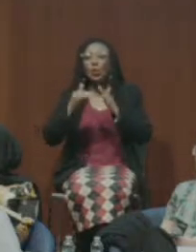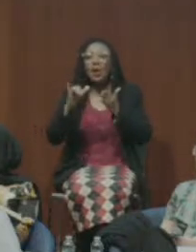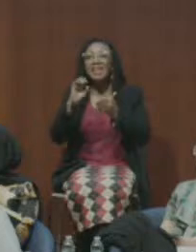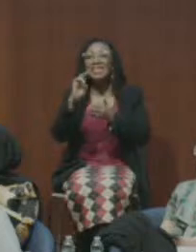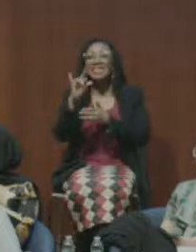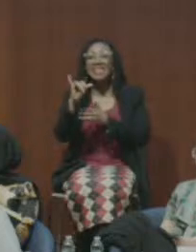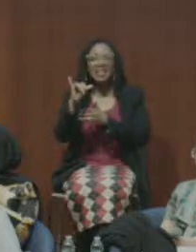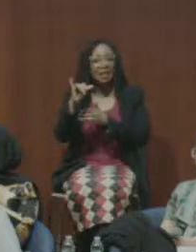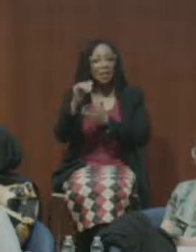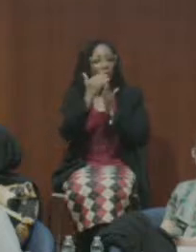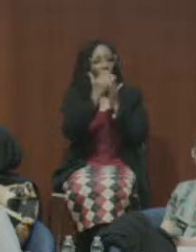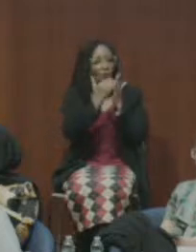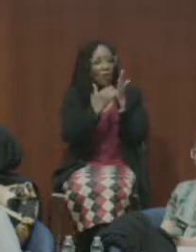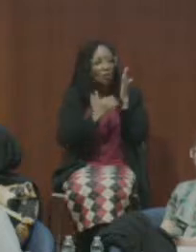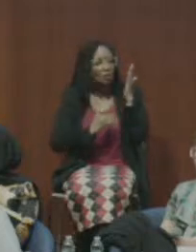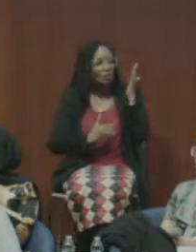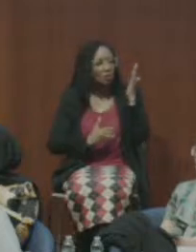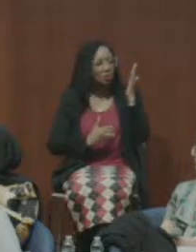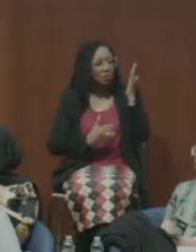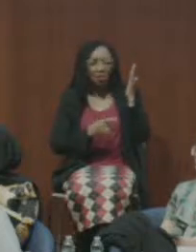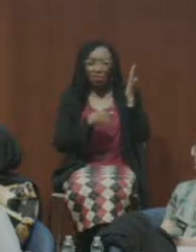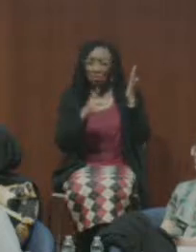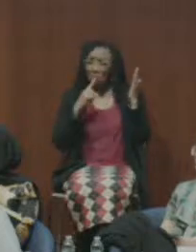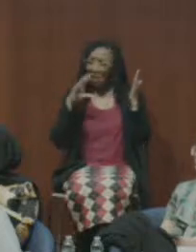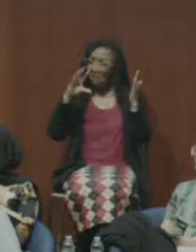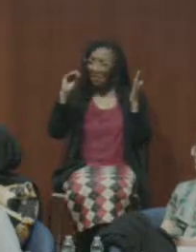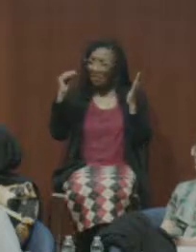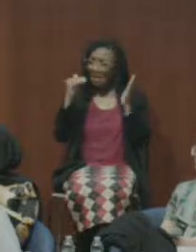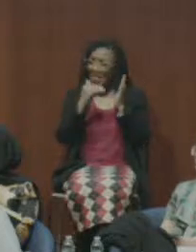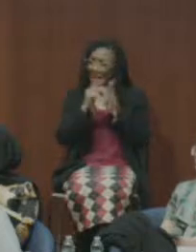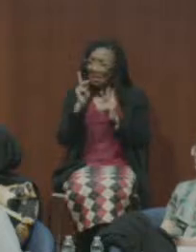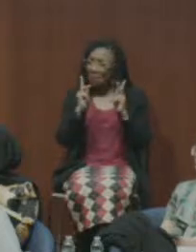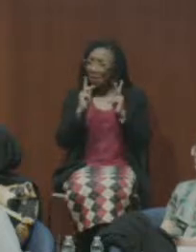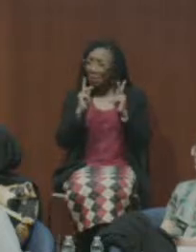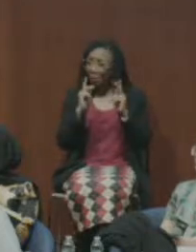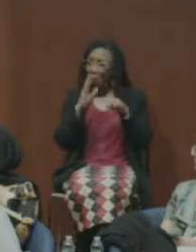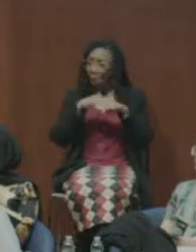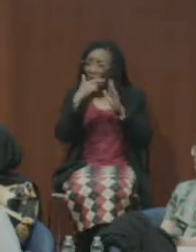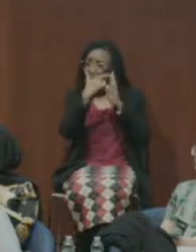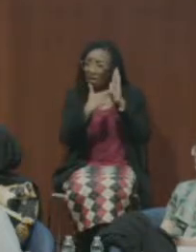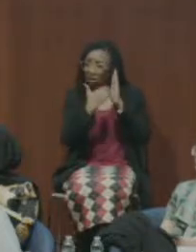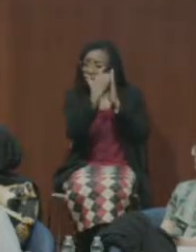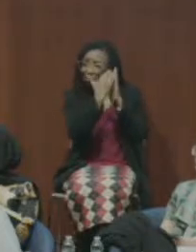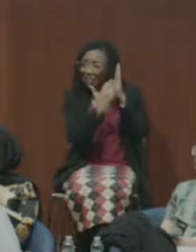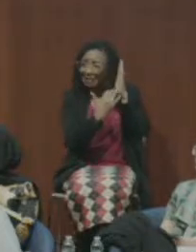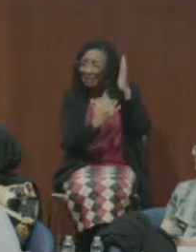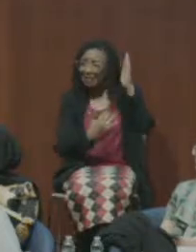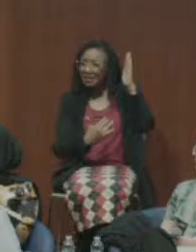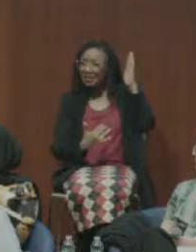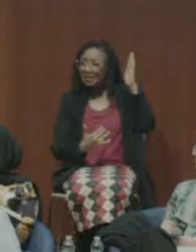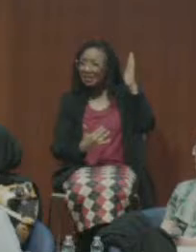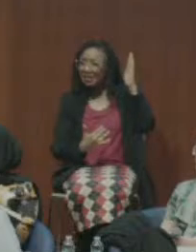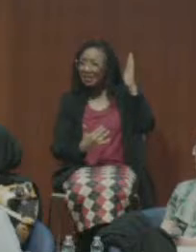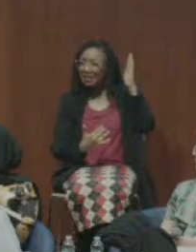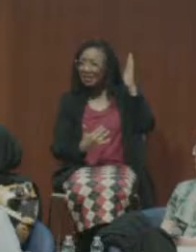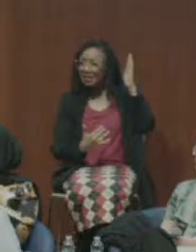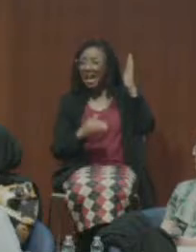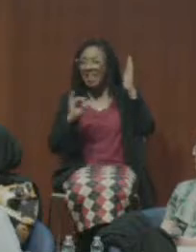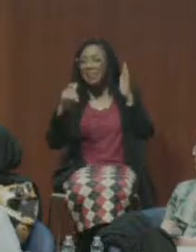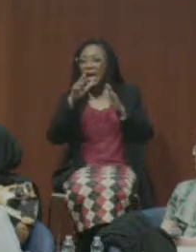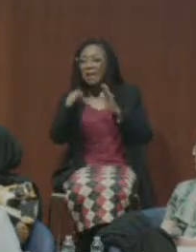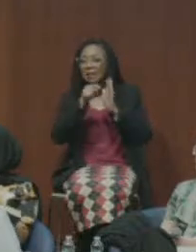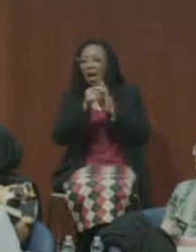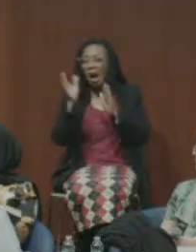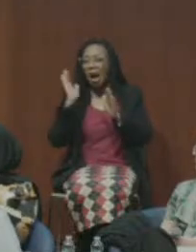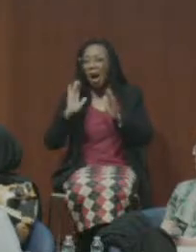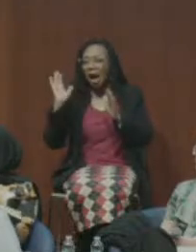alone. And so when we talk about 50,000 people going on this registry and you stay on there till you're, at that time, you stayed on